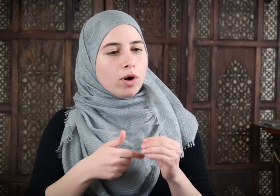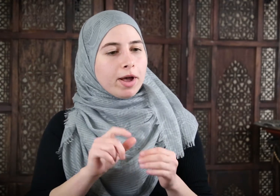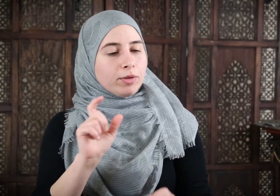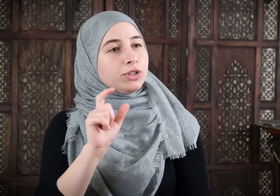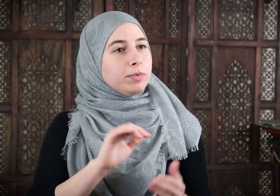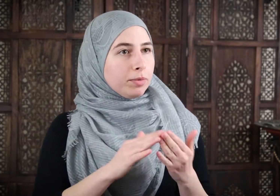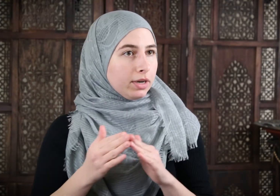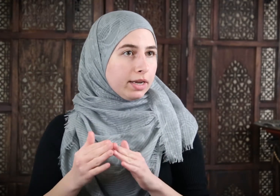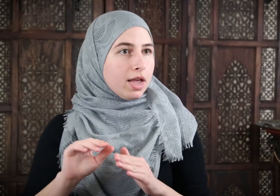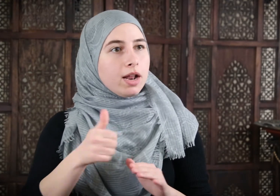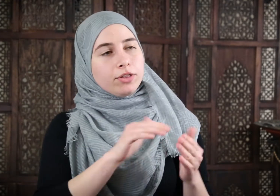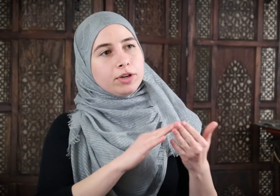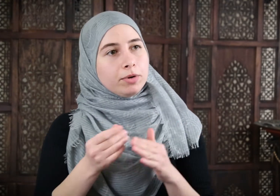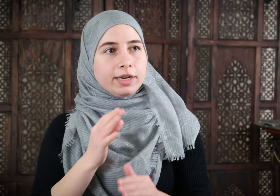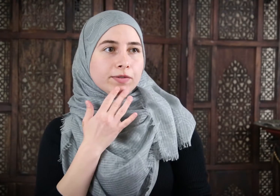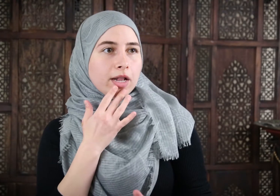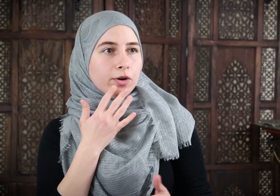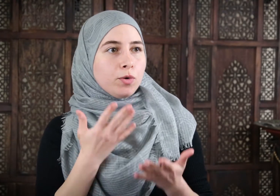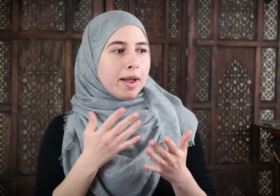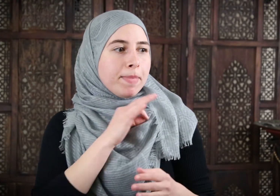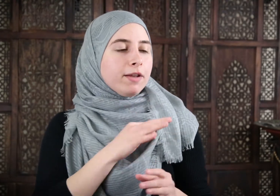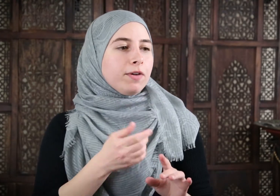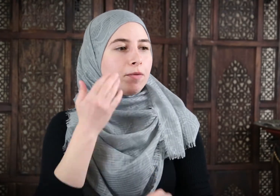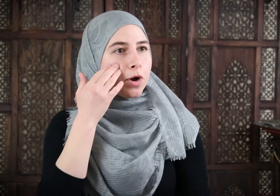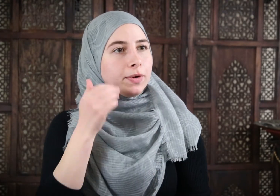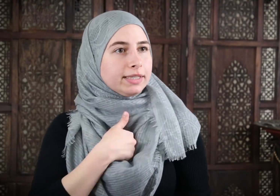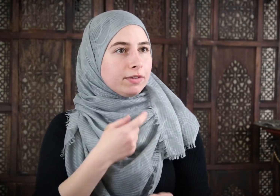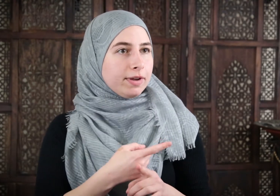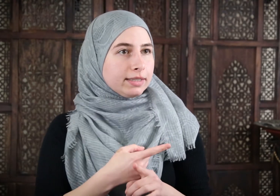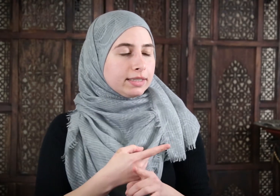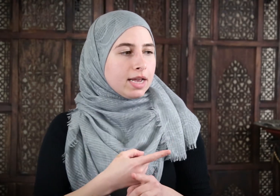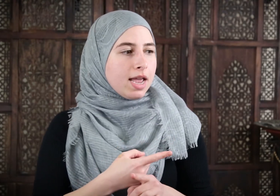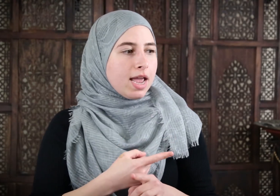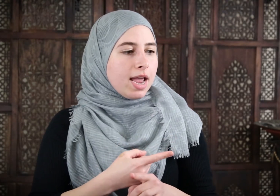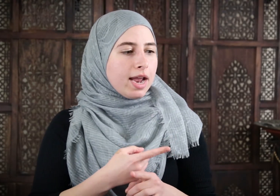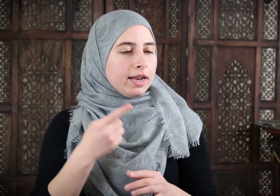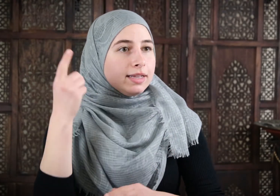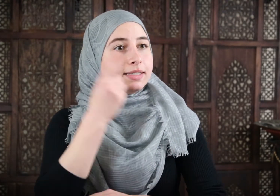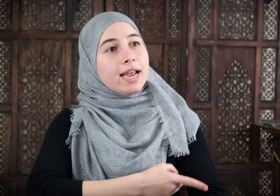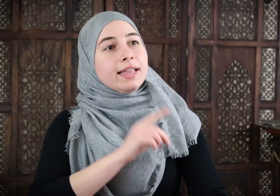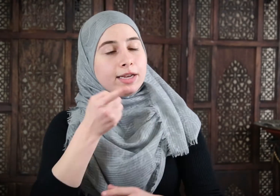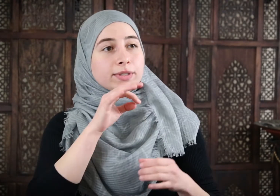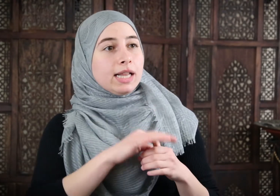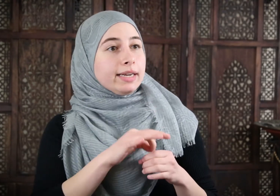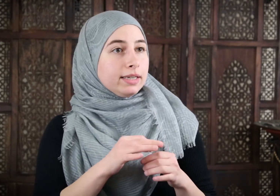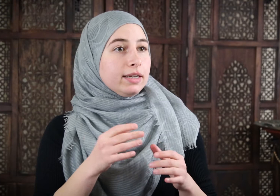about the Muslim community and other communities of color who might benefit from knowing self-defense. And the day that he was elected